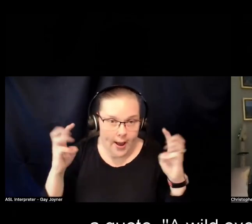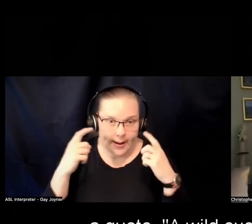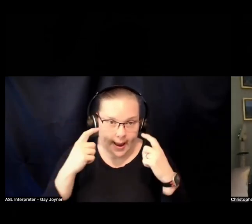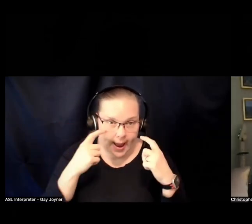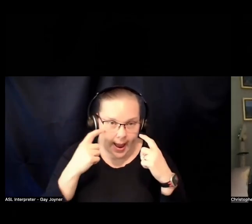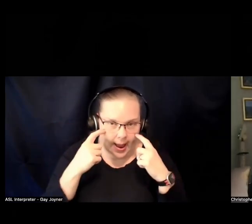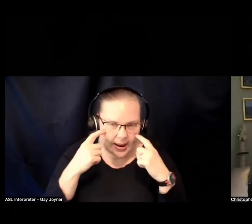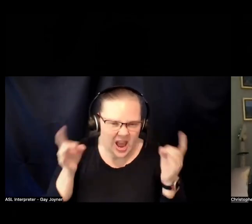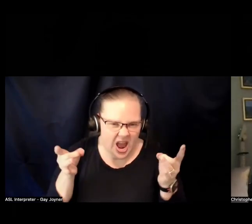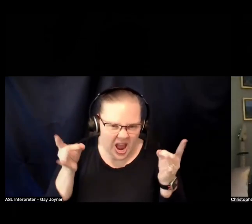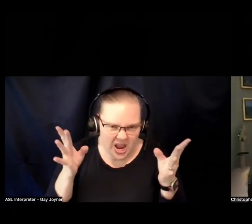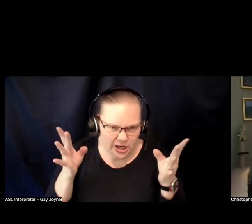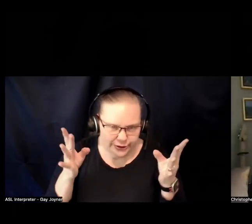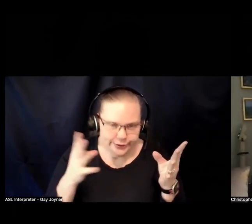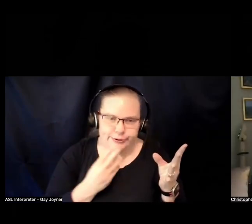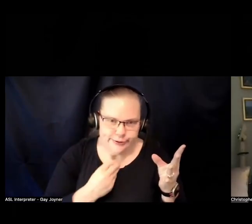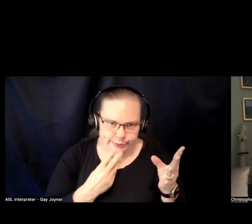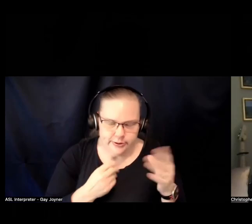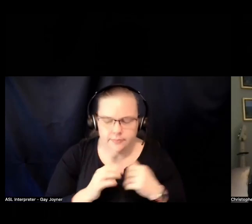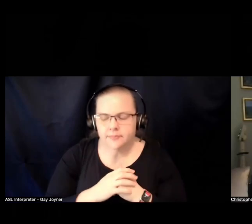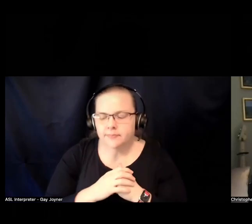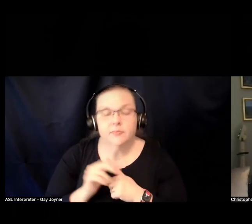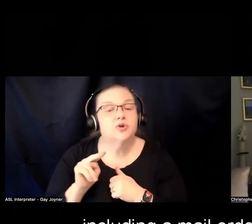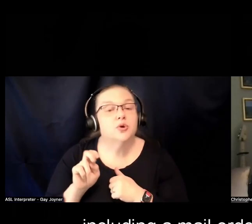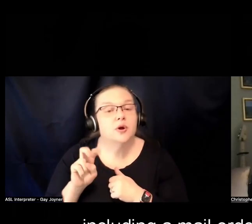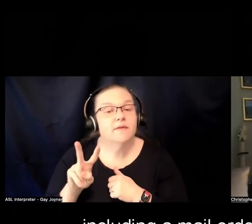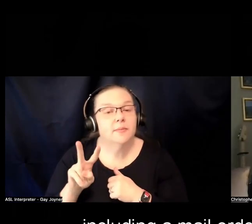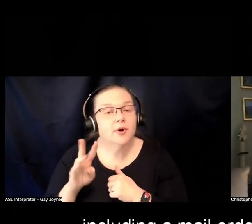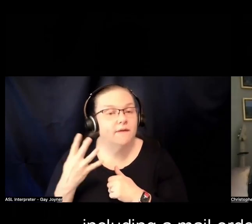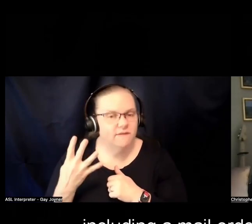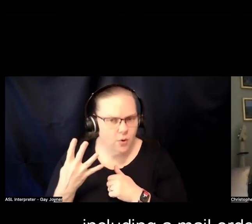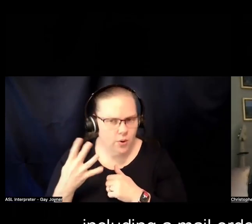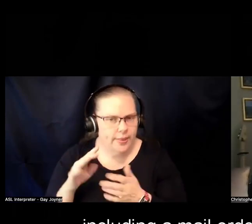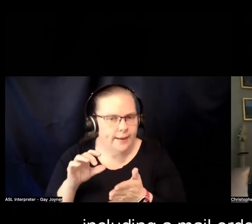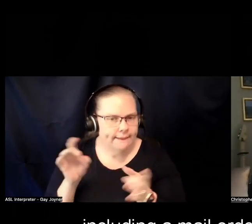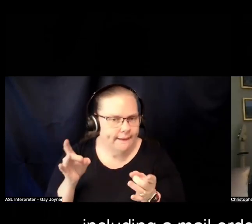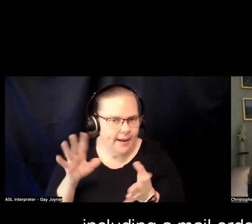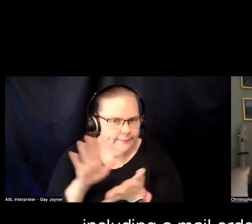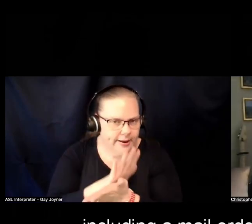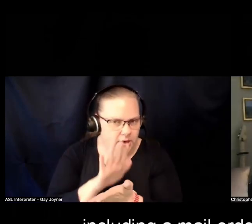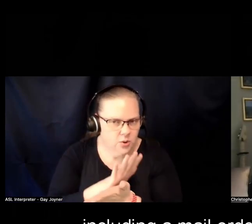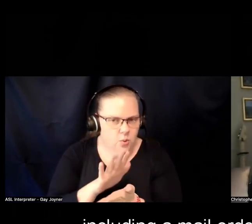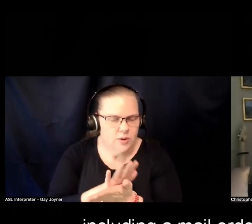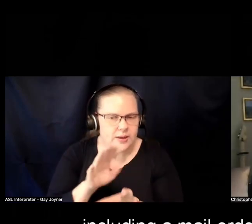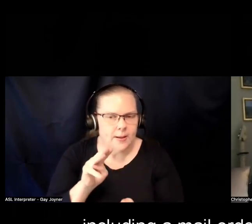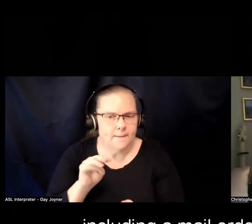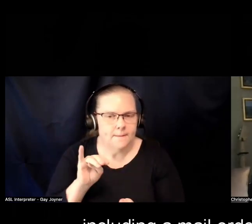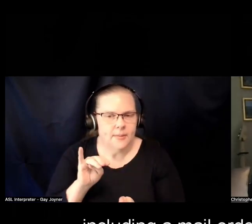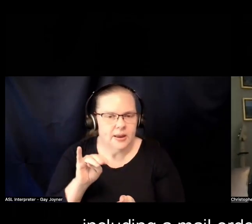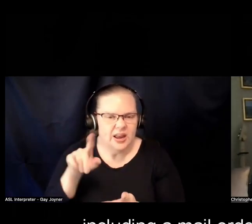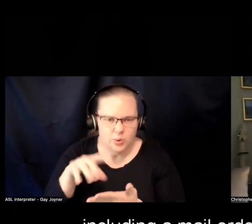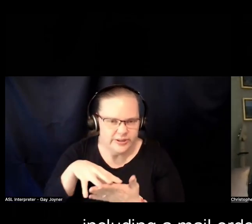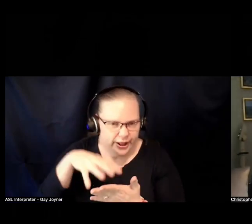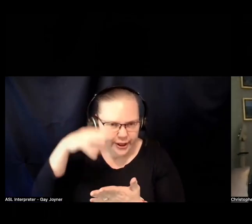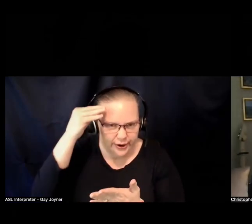anti-Semitic hate sheet. The 4-page November issue, including a mail order form for the protocols of the learned elders